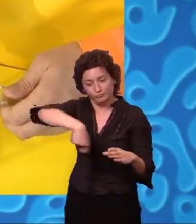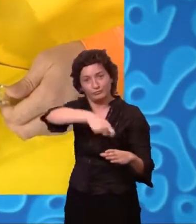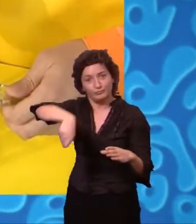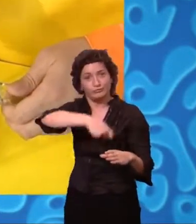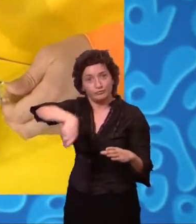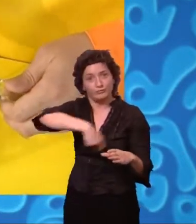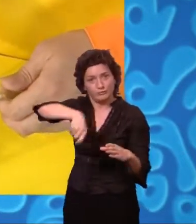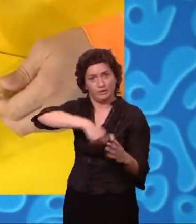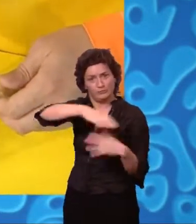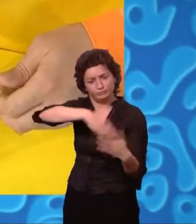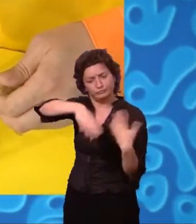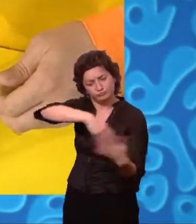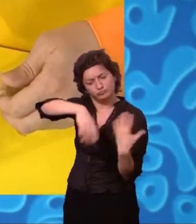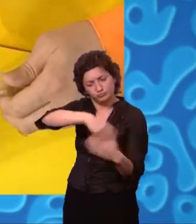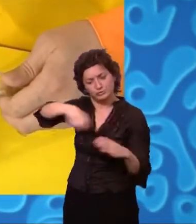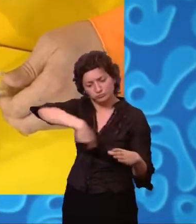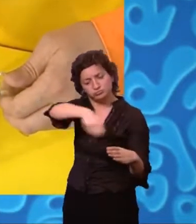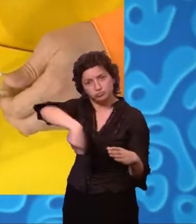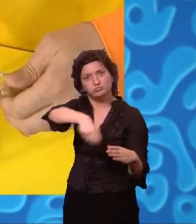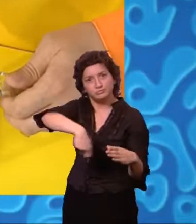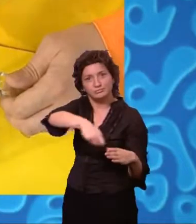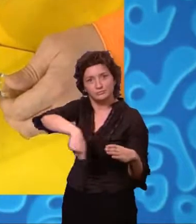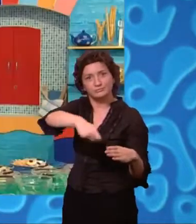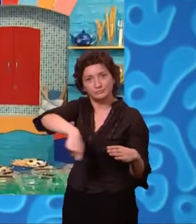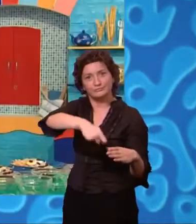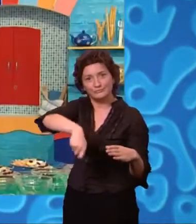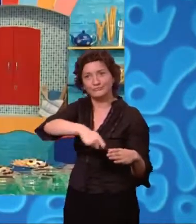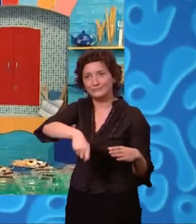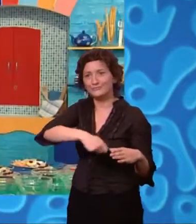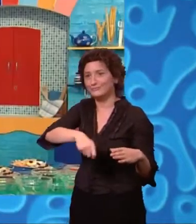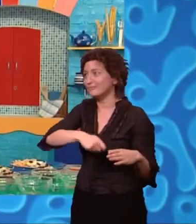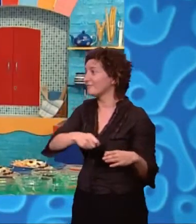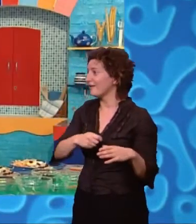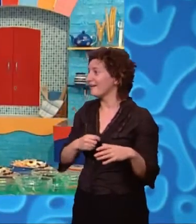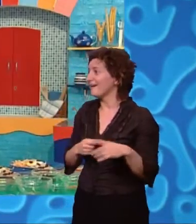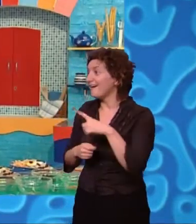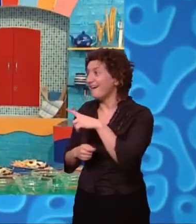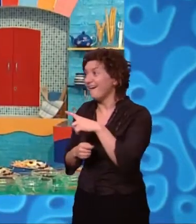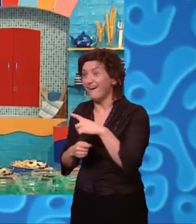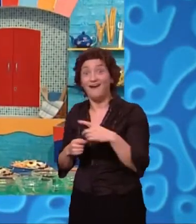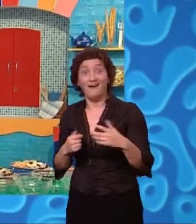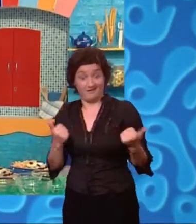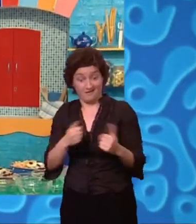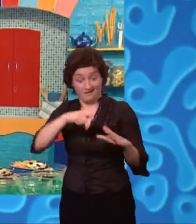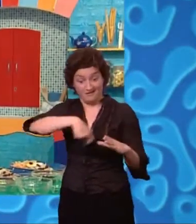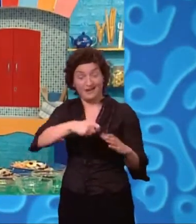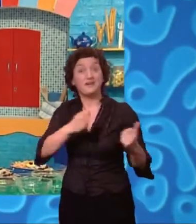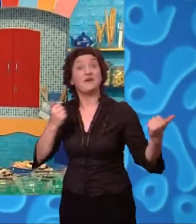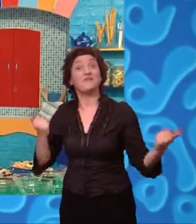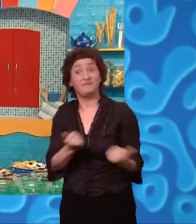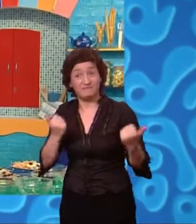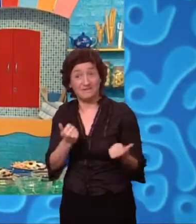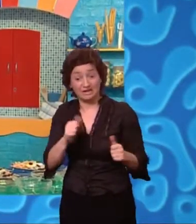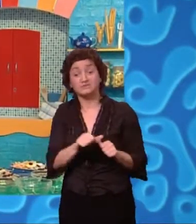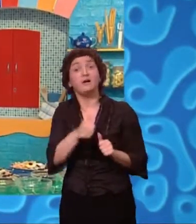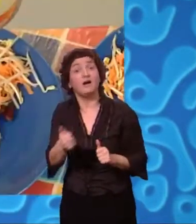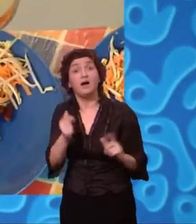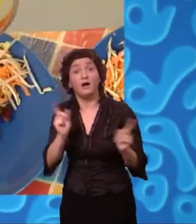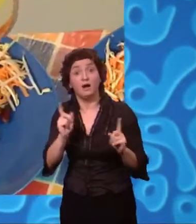Ooh, I like this bit. Round and round. All we need to do is pour it all over our twin bean